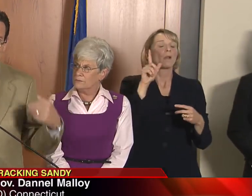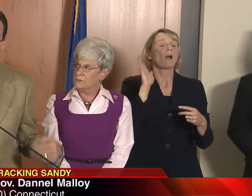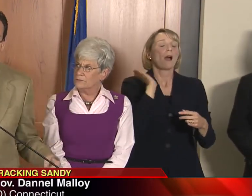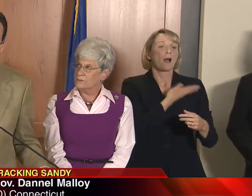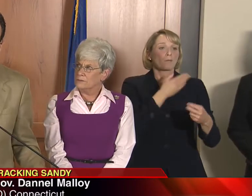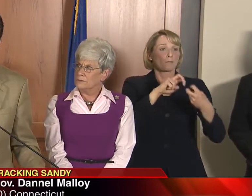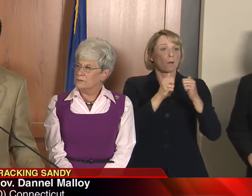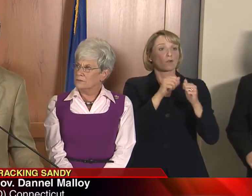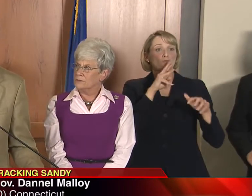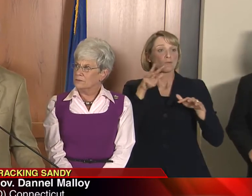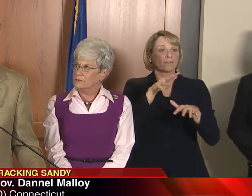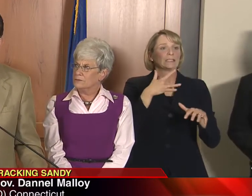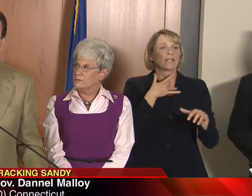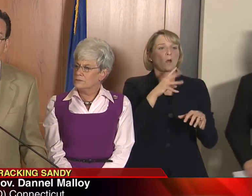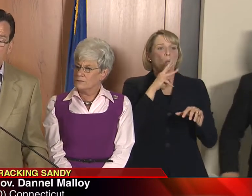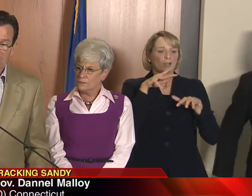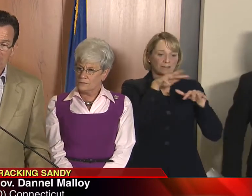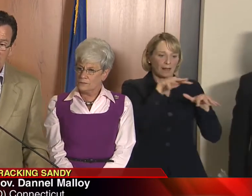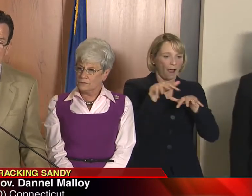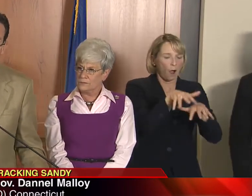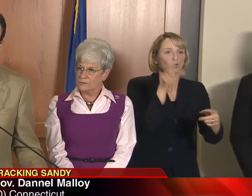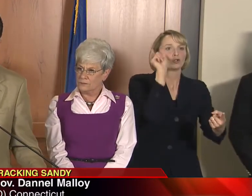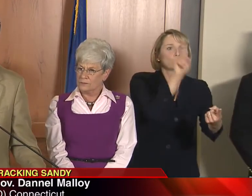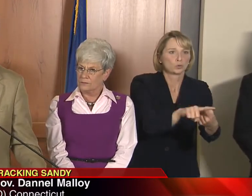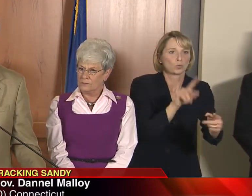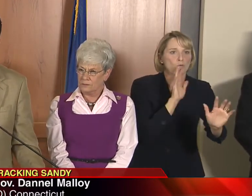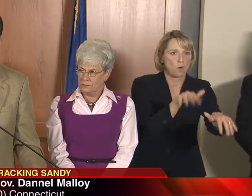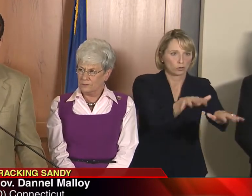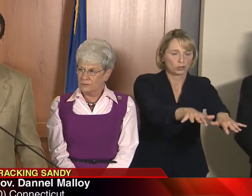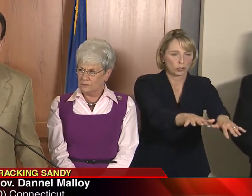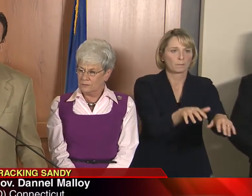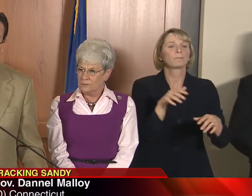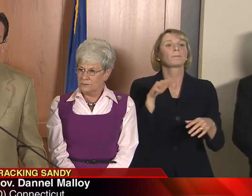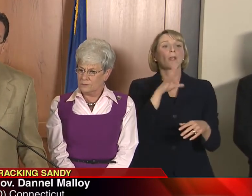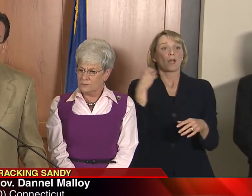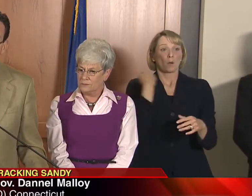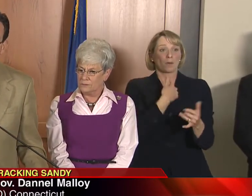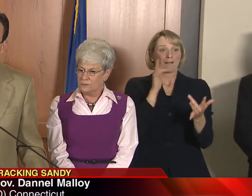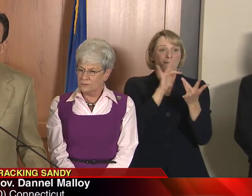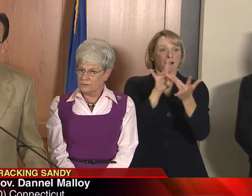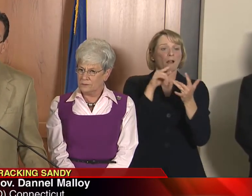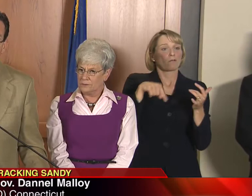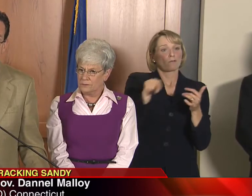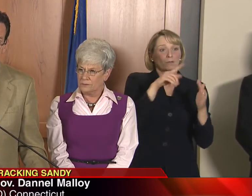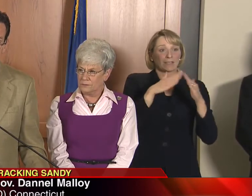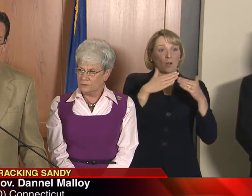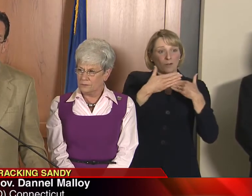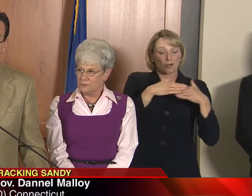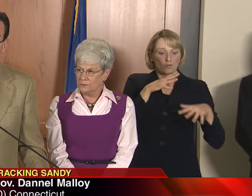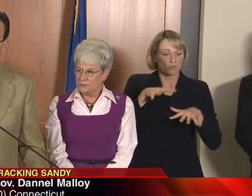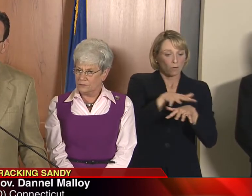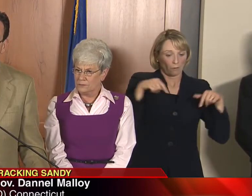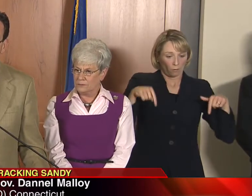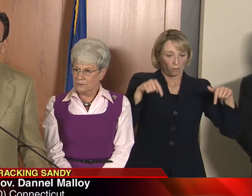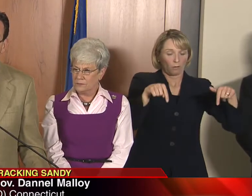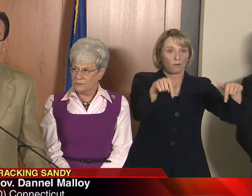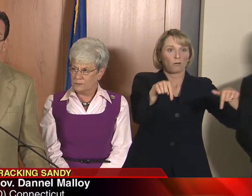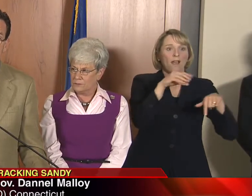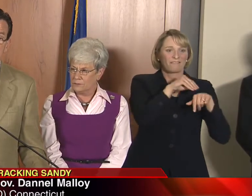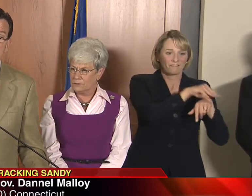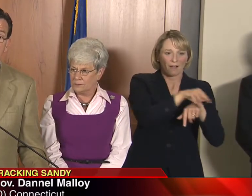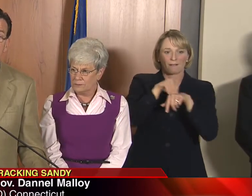down the right. river. Right. We are reaching out to those towns and advising them